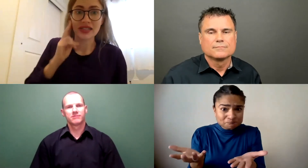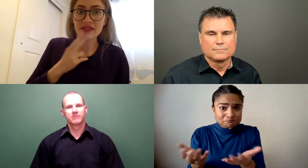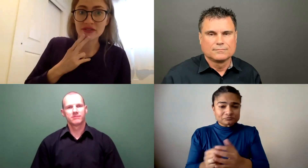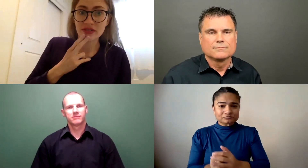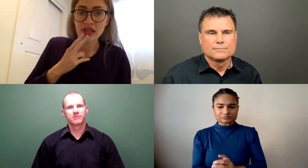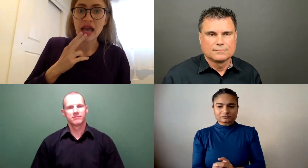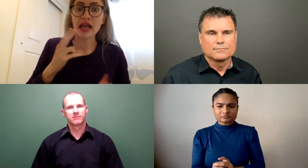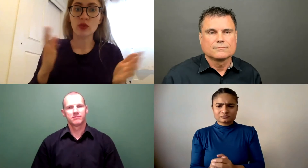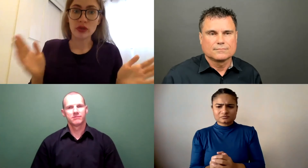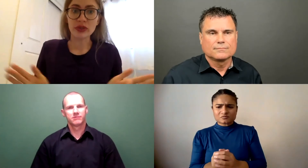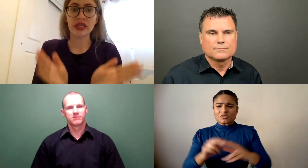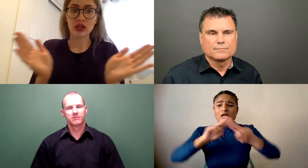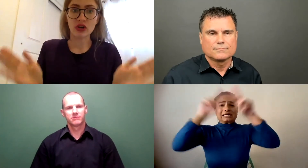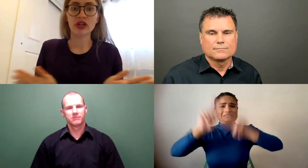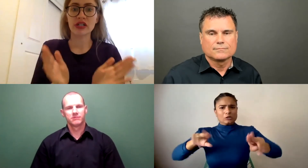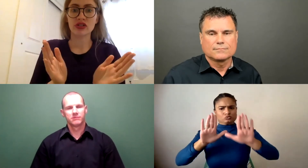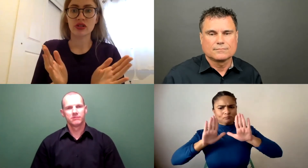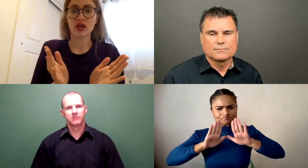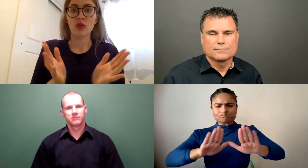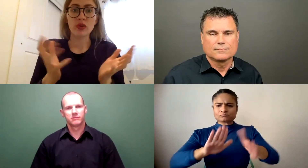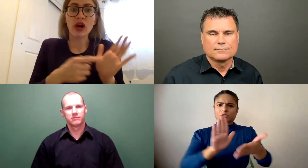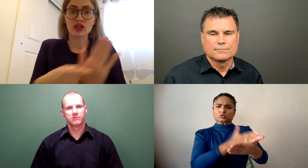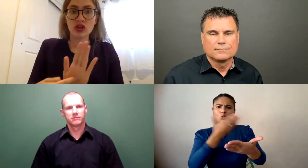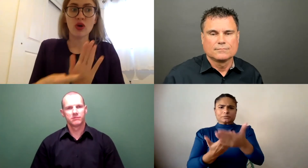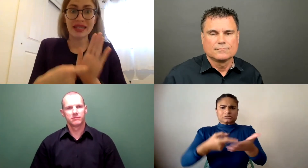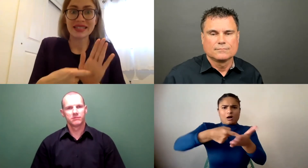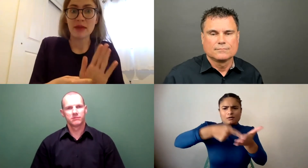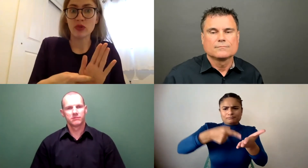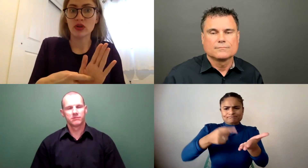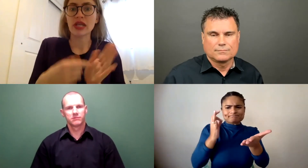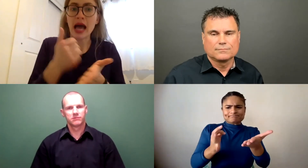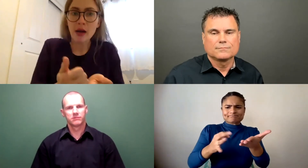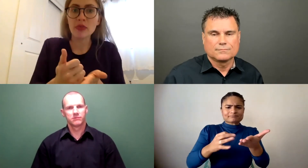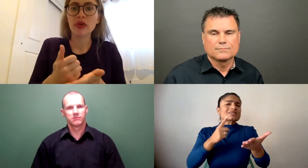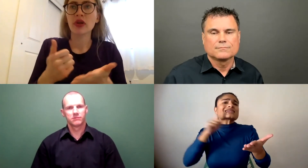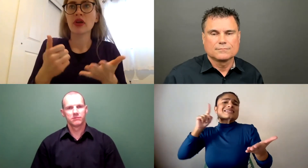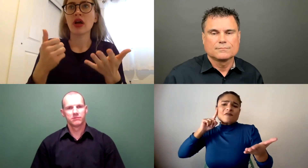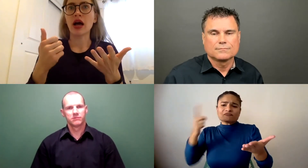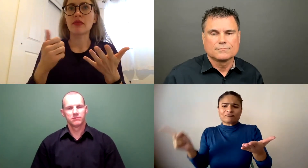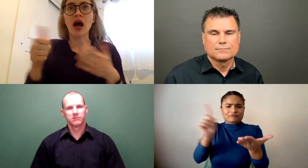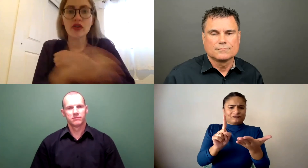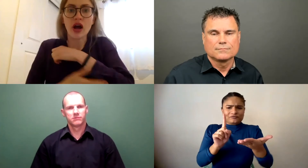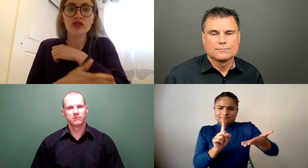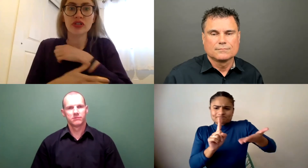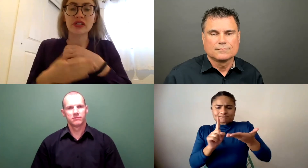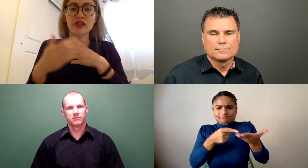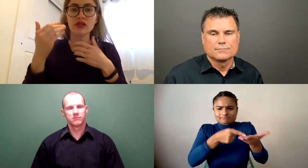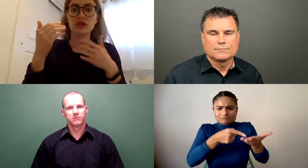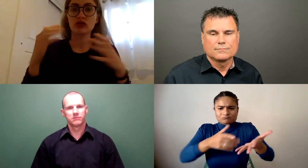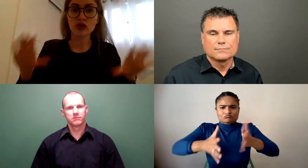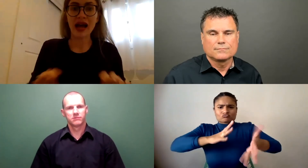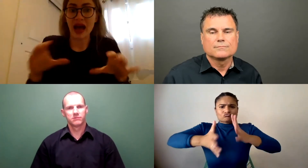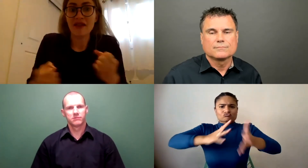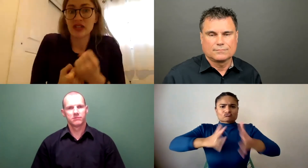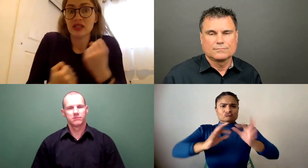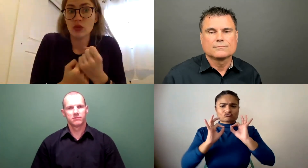are deaf, and we really encourage, we want to show an example to help other countries